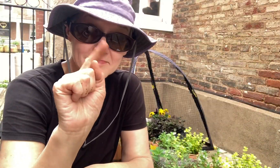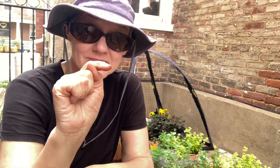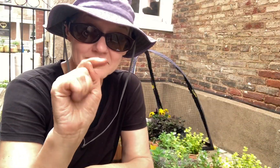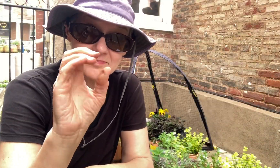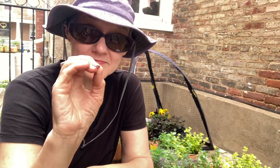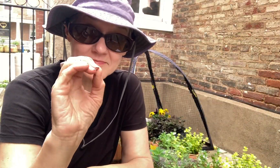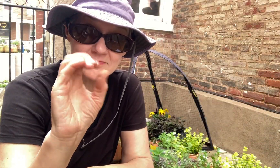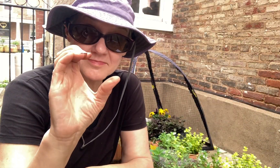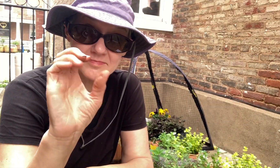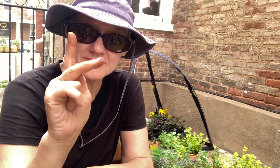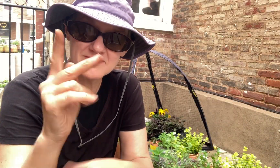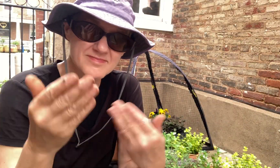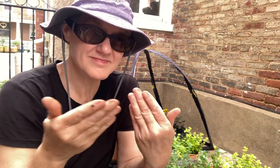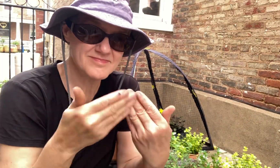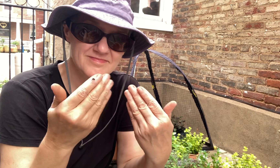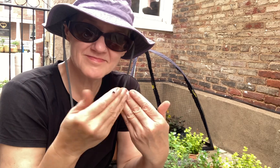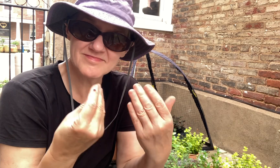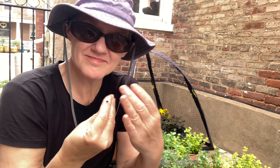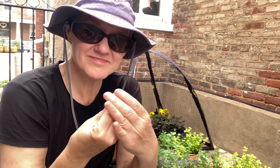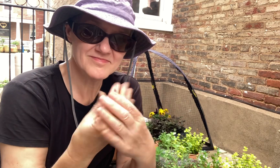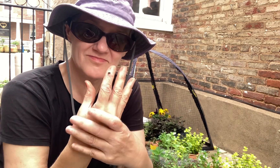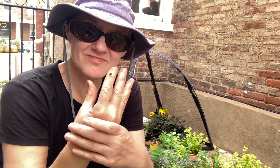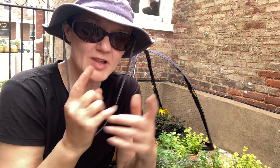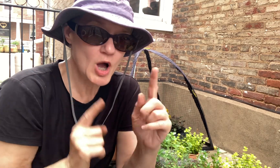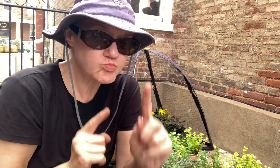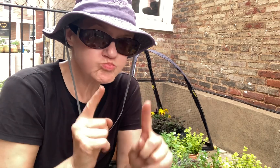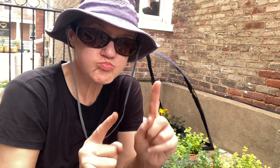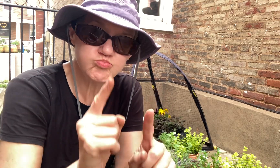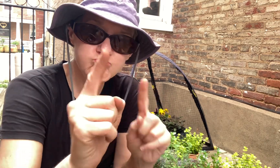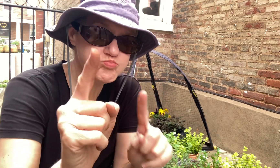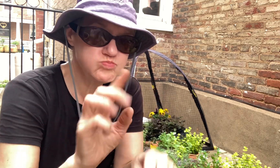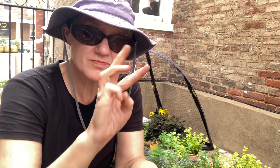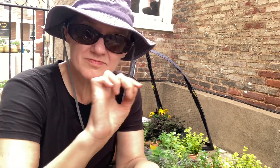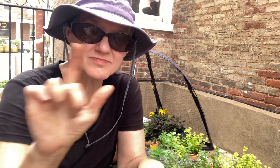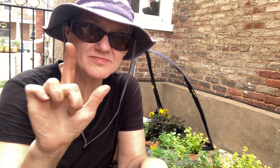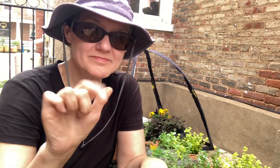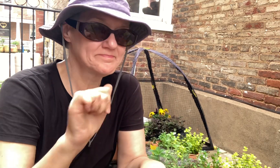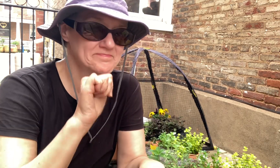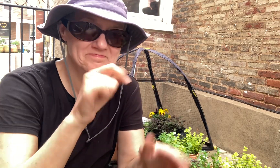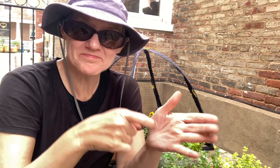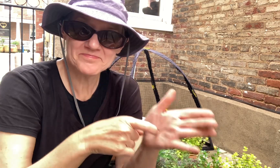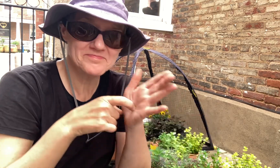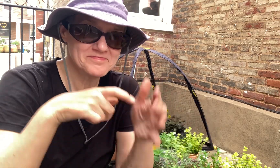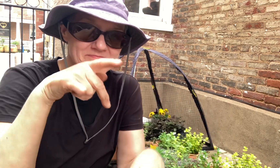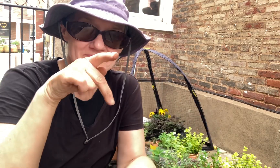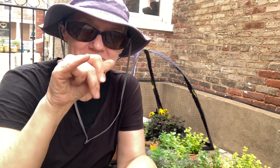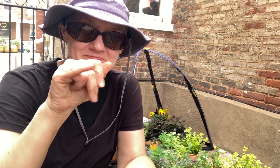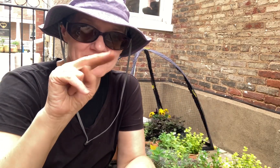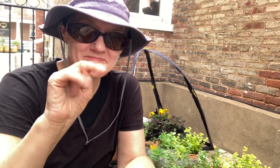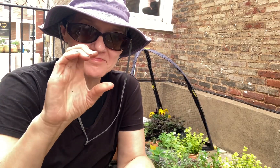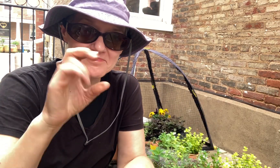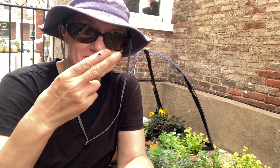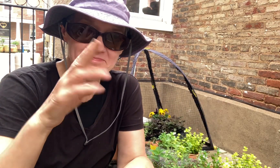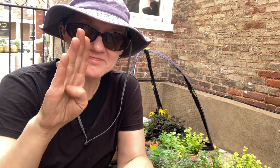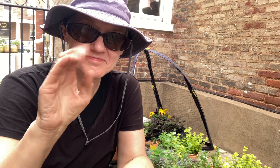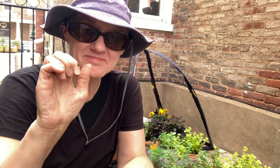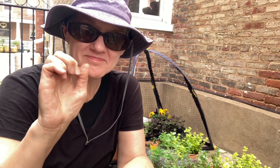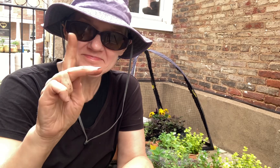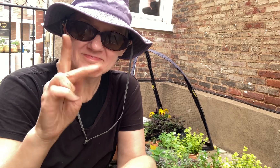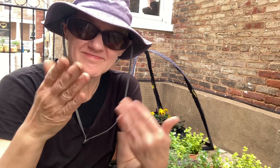Now, so far, stock has been easy to grow. It germinated really well. It didn't require pinching